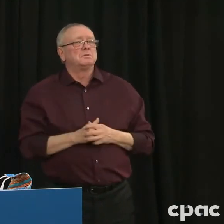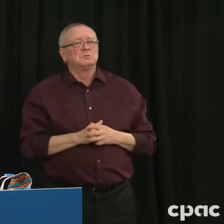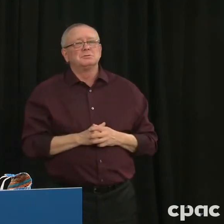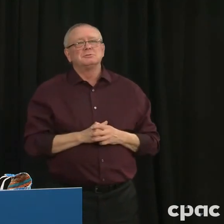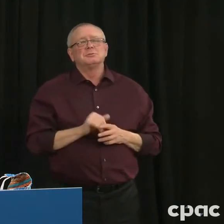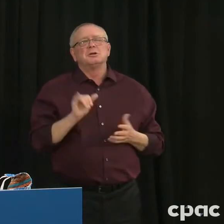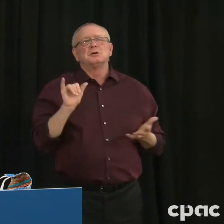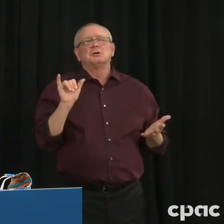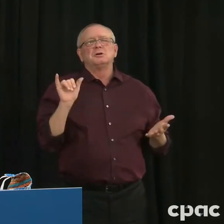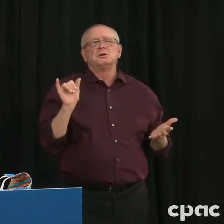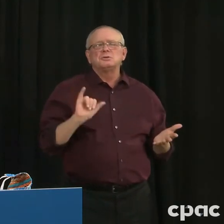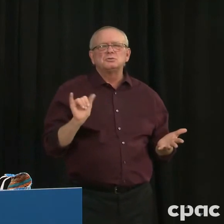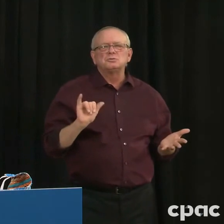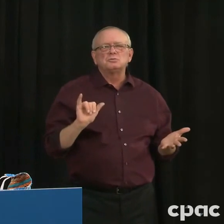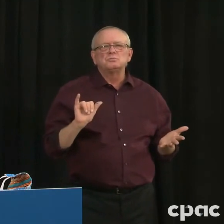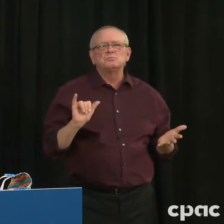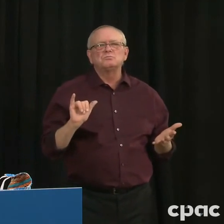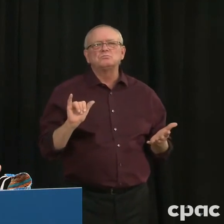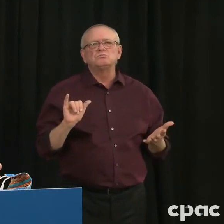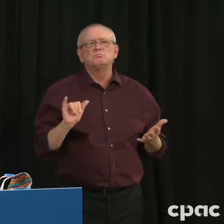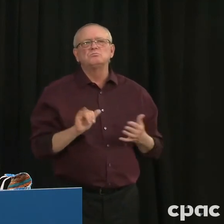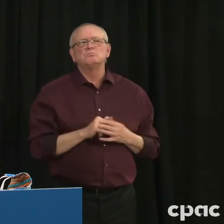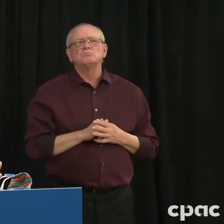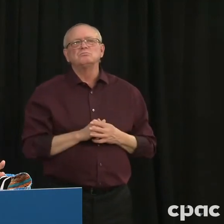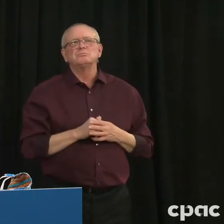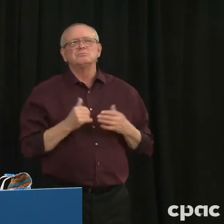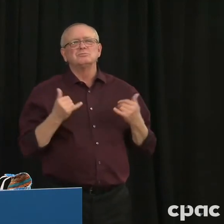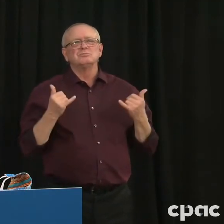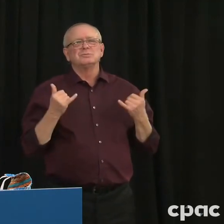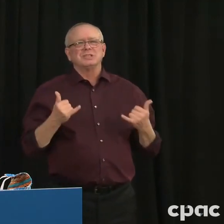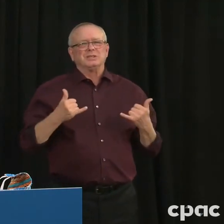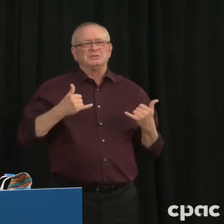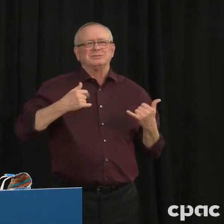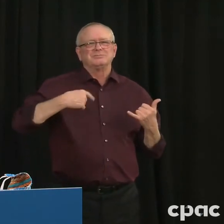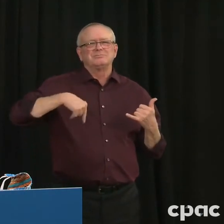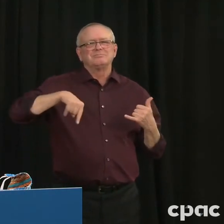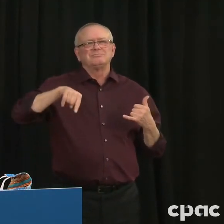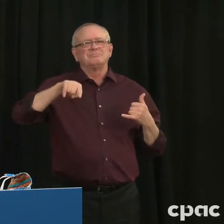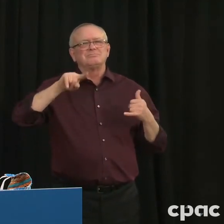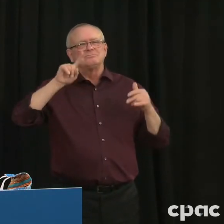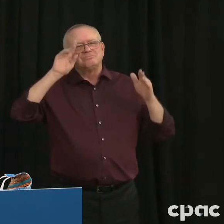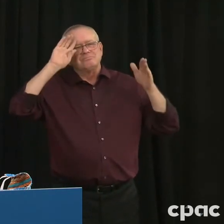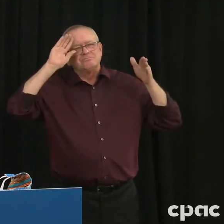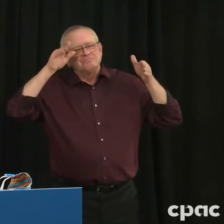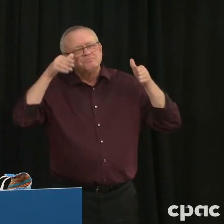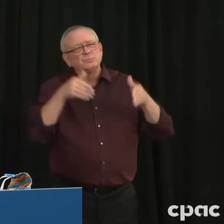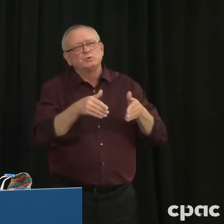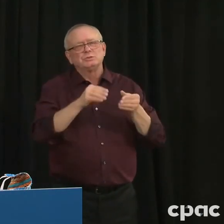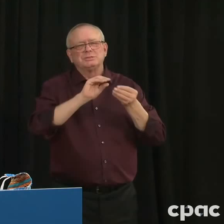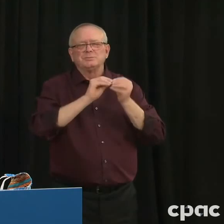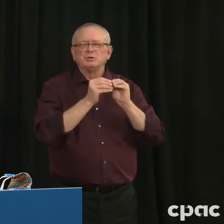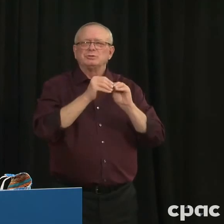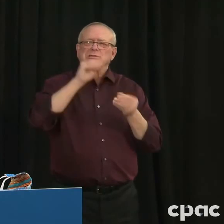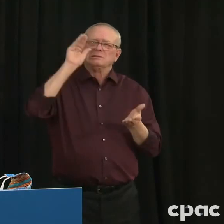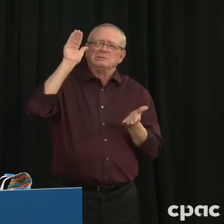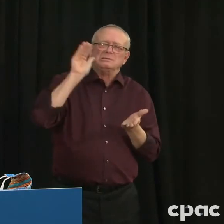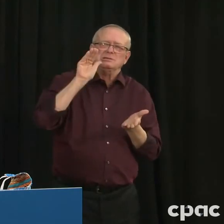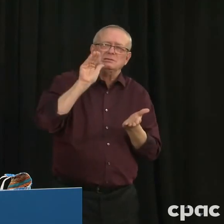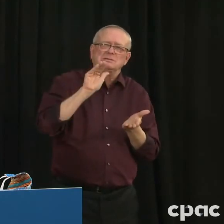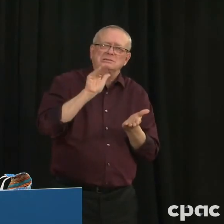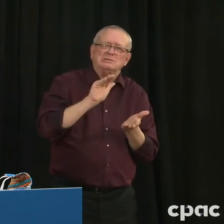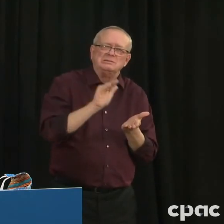moment, again, we're really focused on wanting to bring those numbers down as much as possible. And while I recognize this